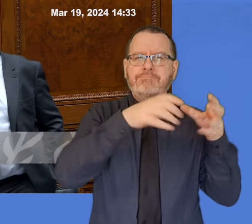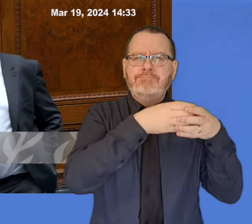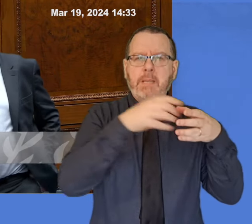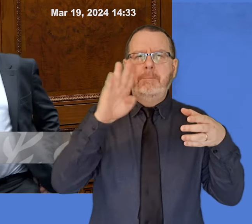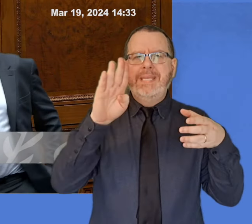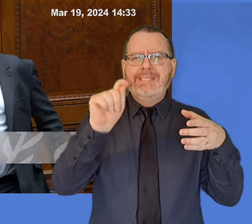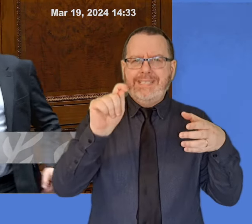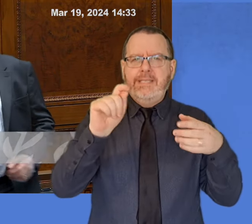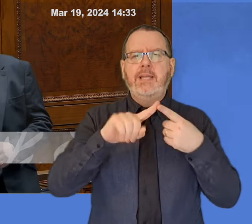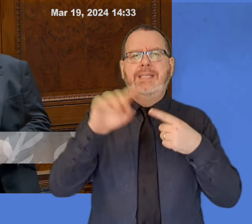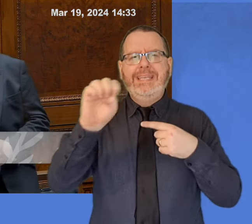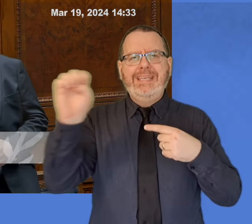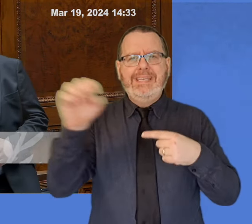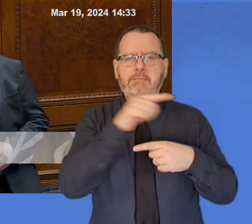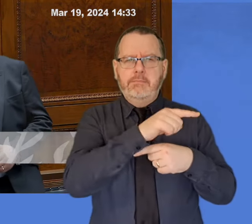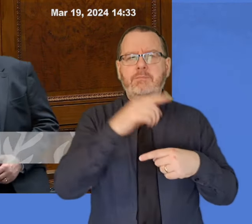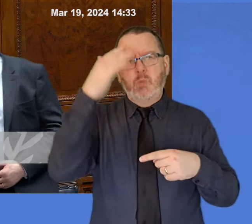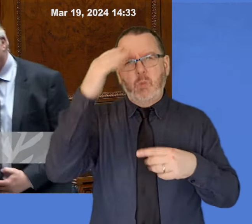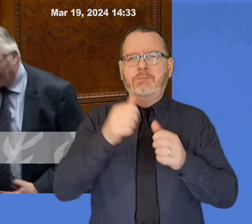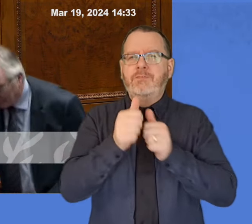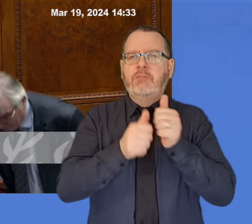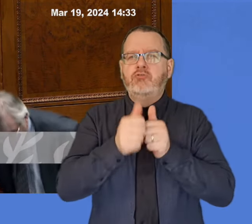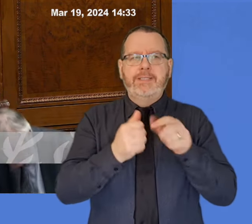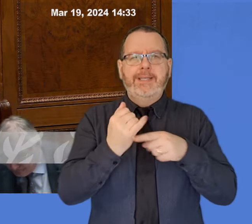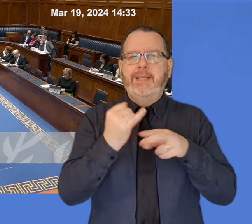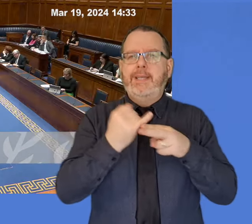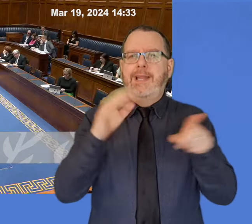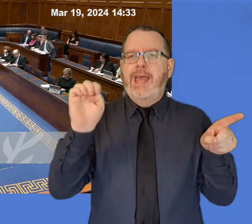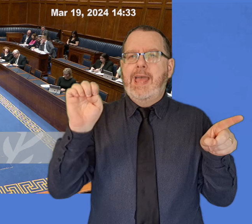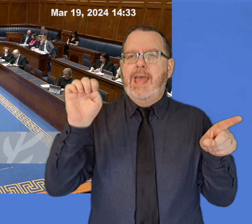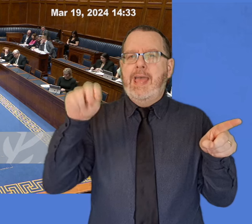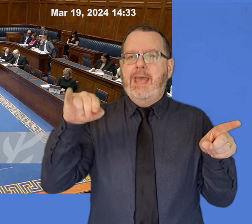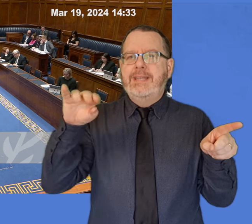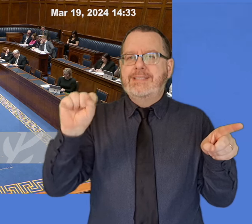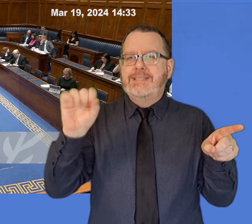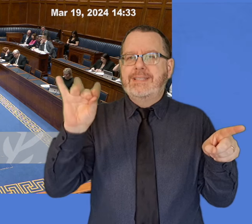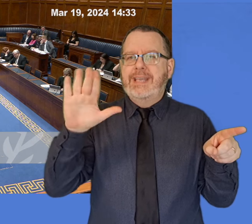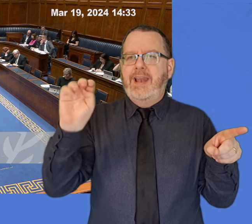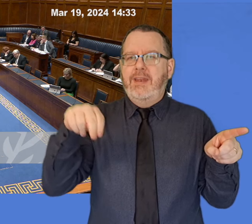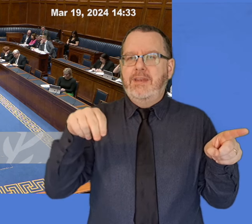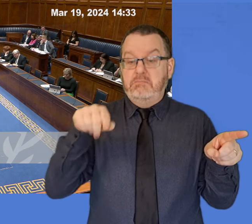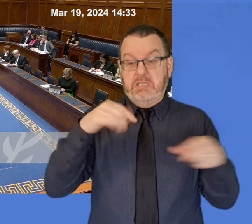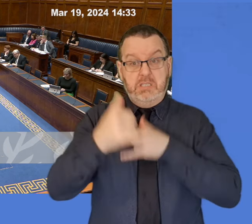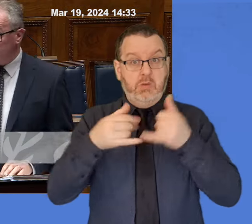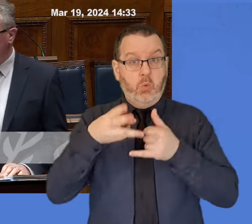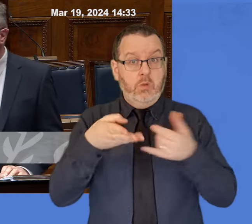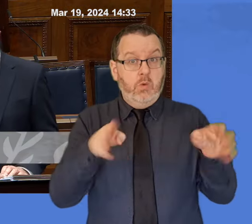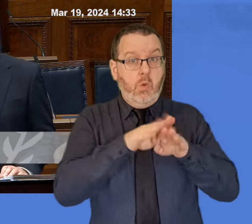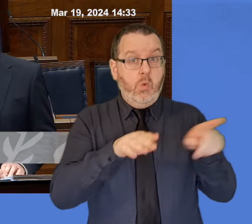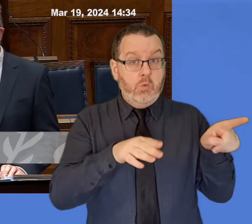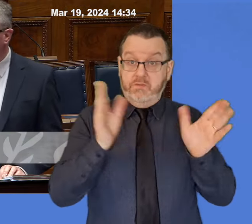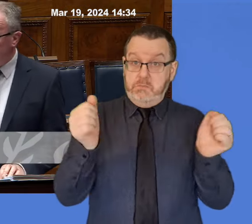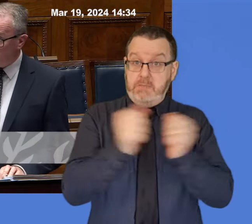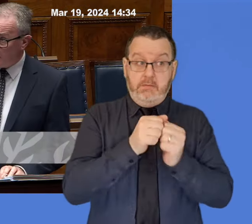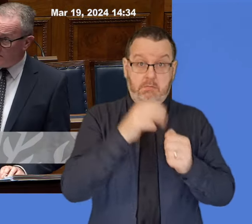site later this year, and if he has directly met them personally. Minister. Well, I haven't directly met them, but